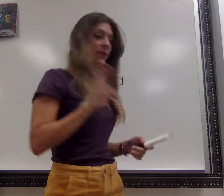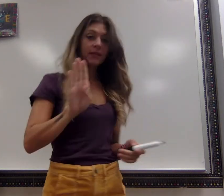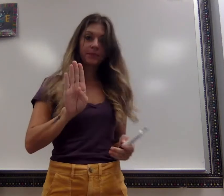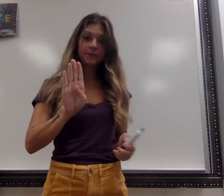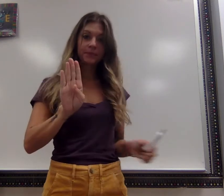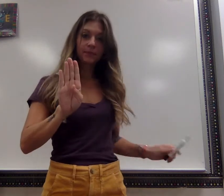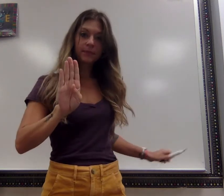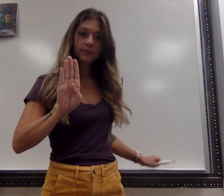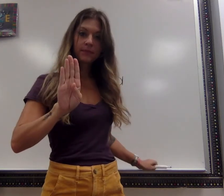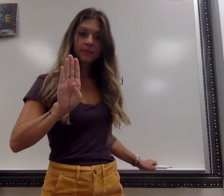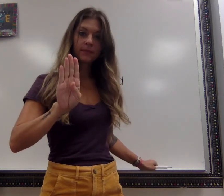B,